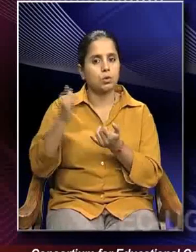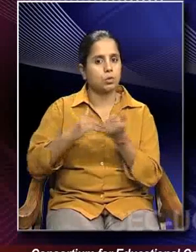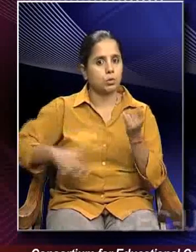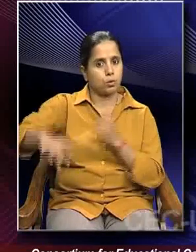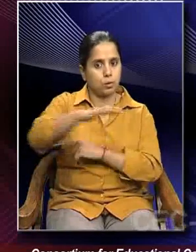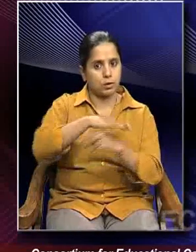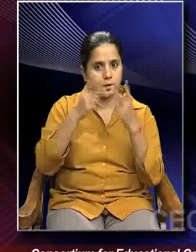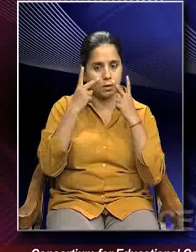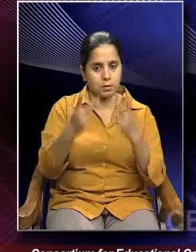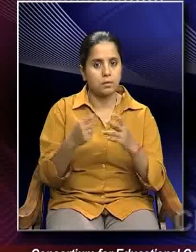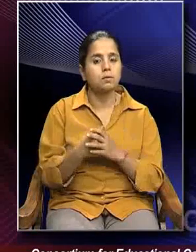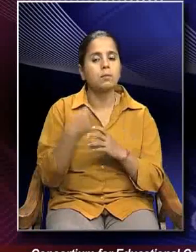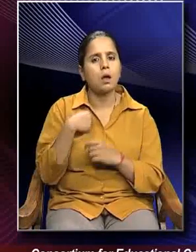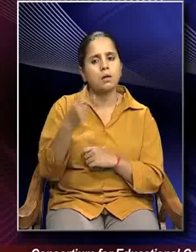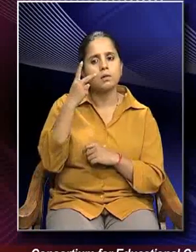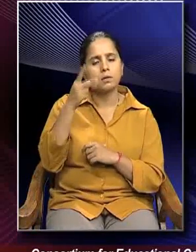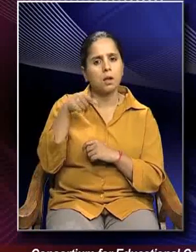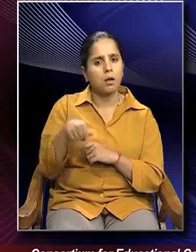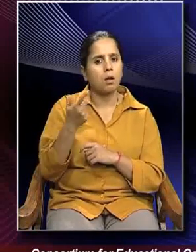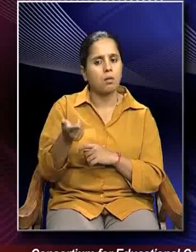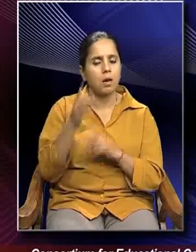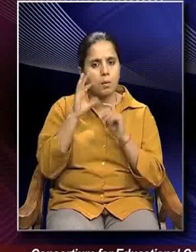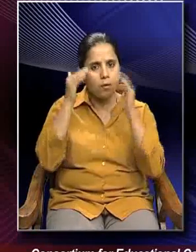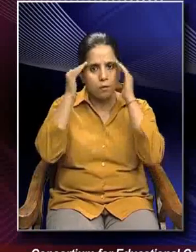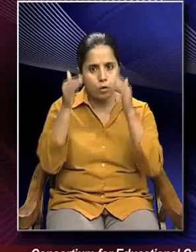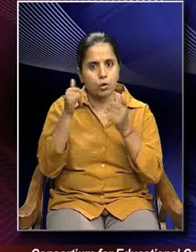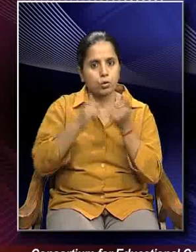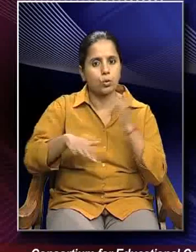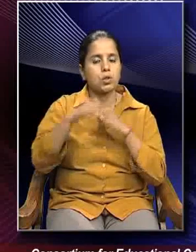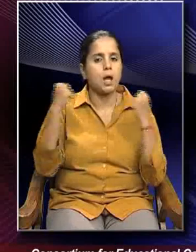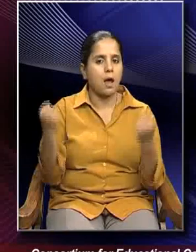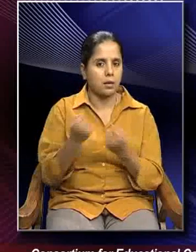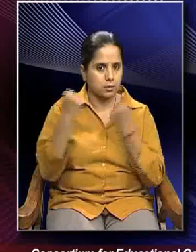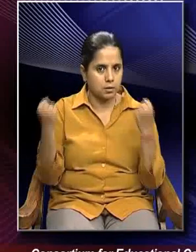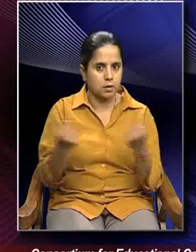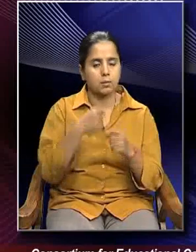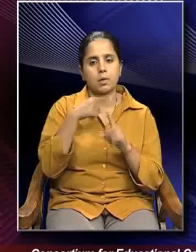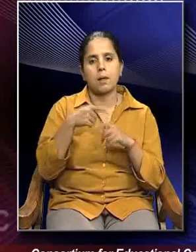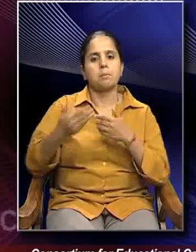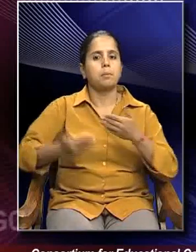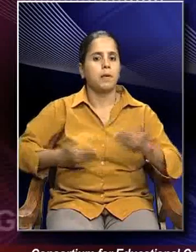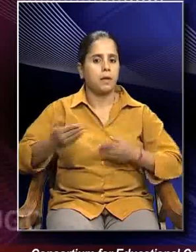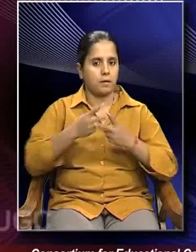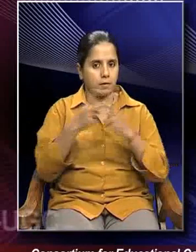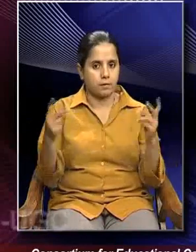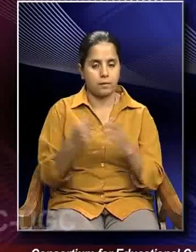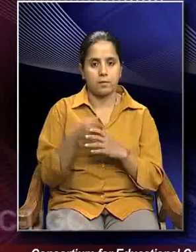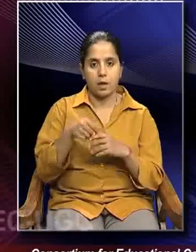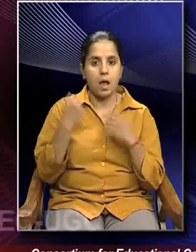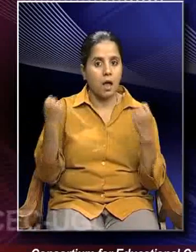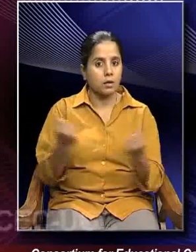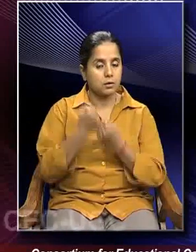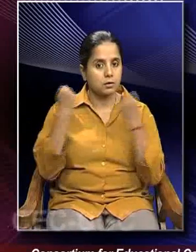sociology by looking at the emphasis on social action and behavior. So action